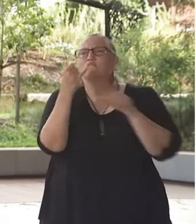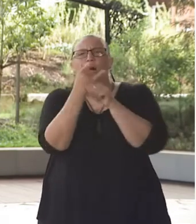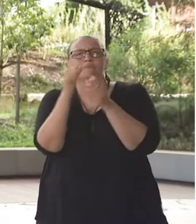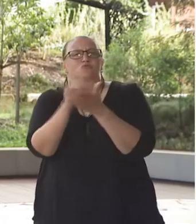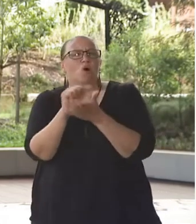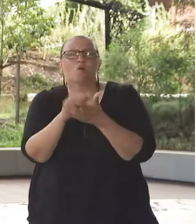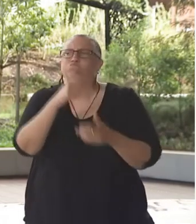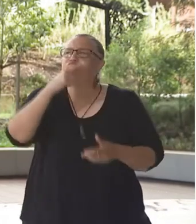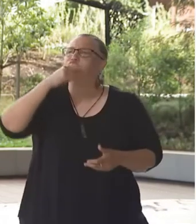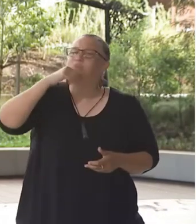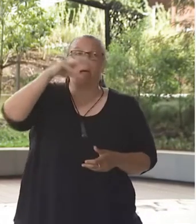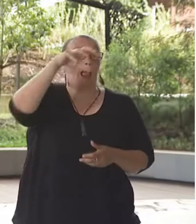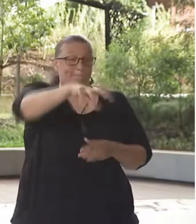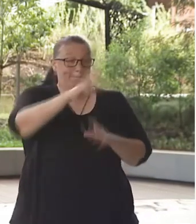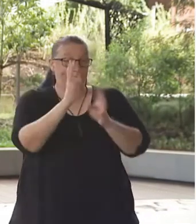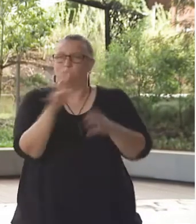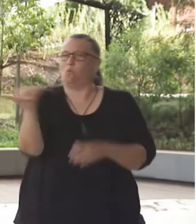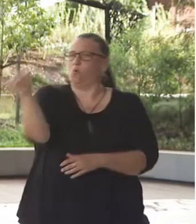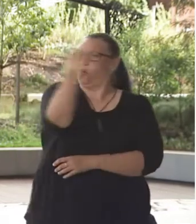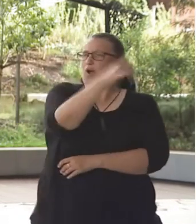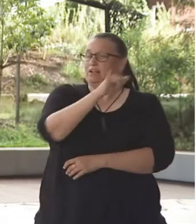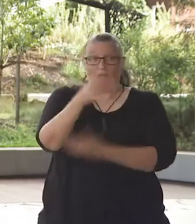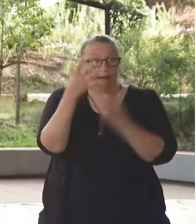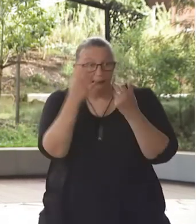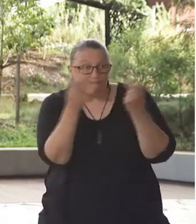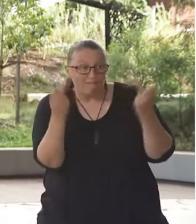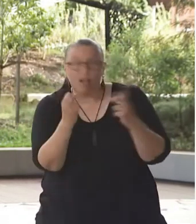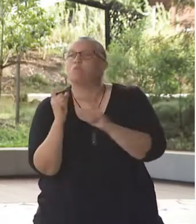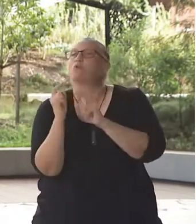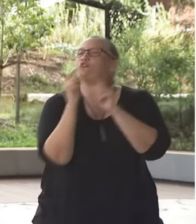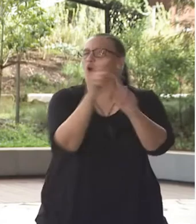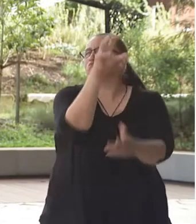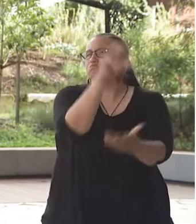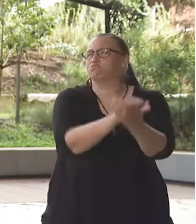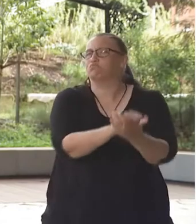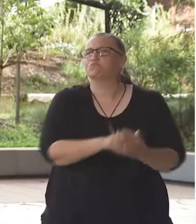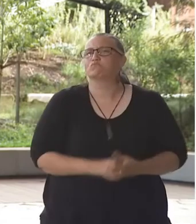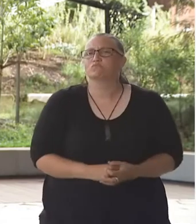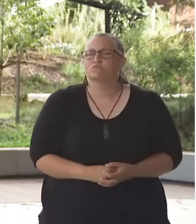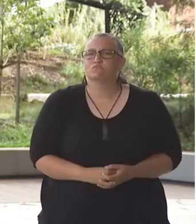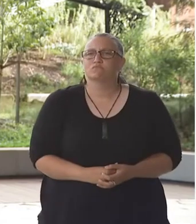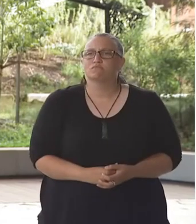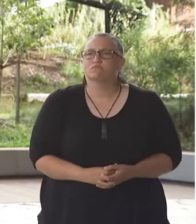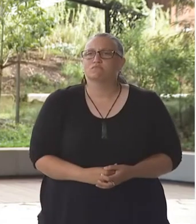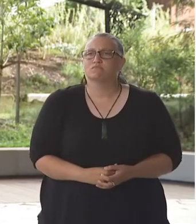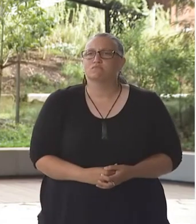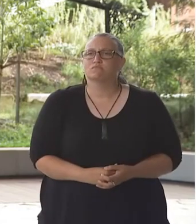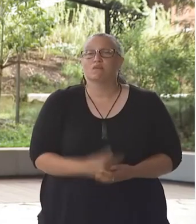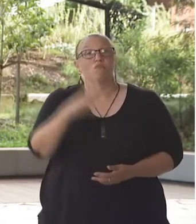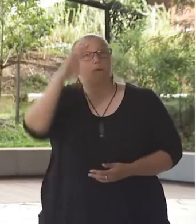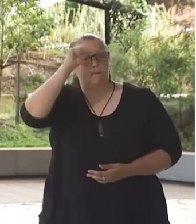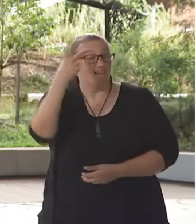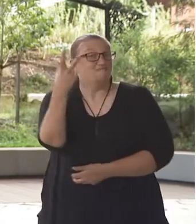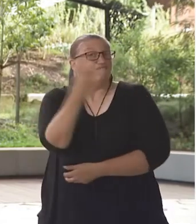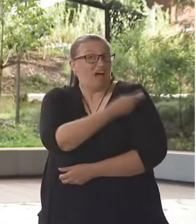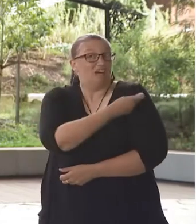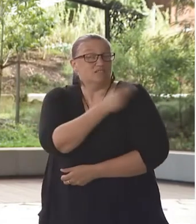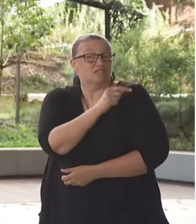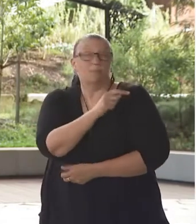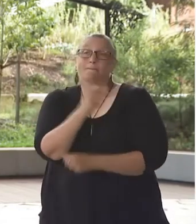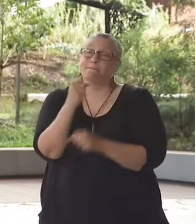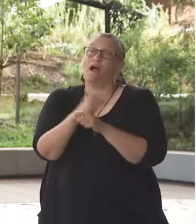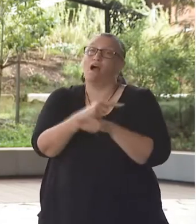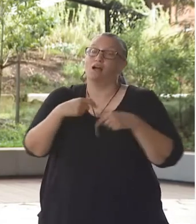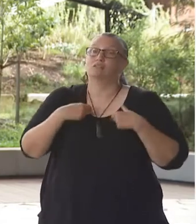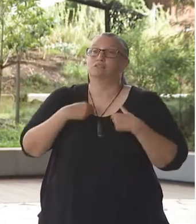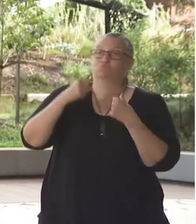our centres right across the state. So I want to thank everybody for that effort. Vaccination is key. It has been the key to keeping